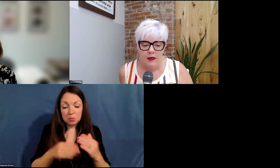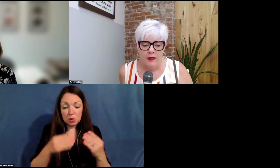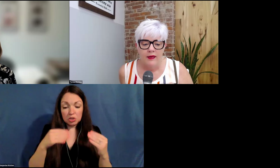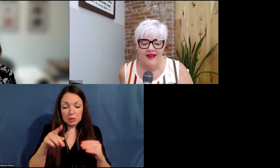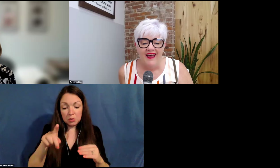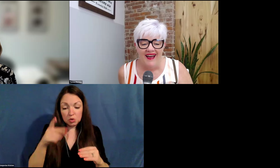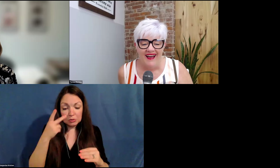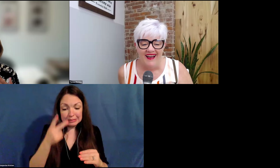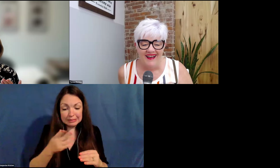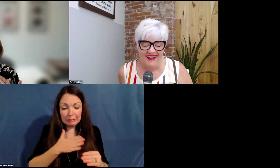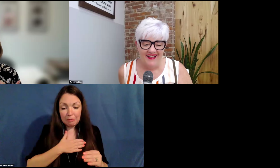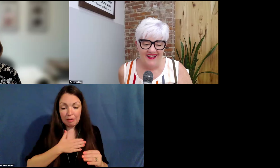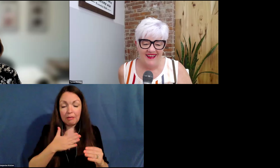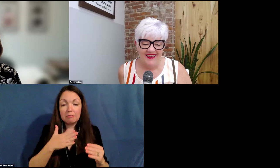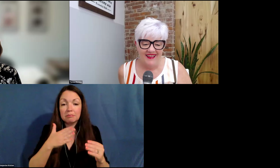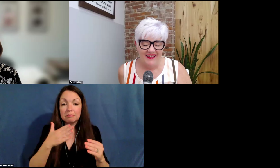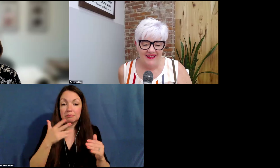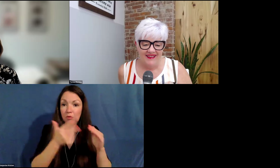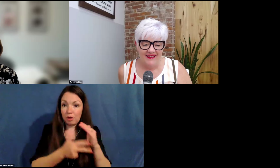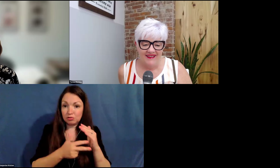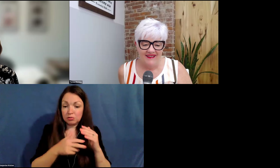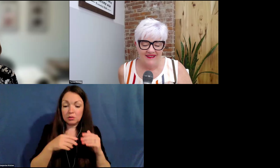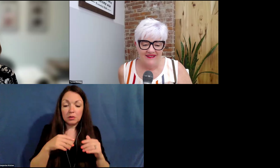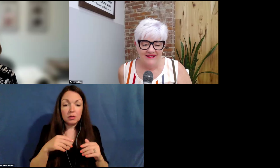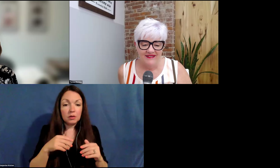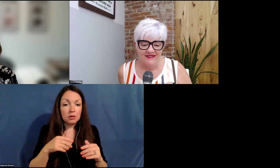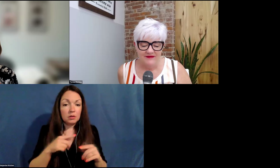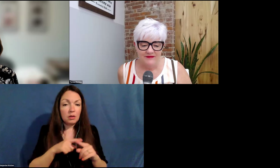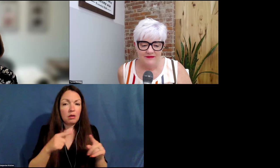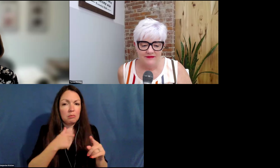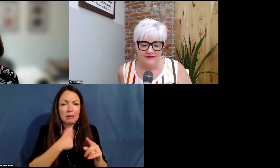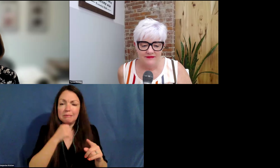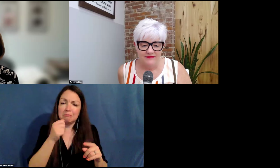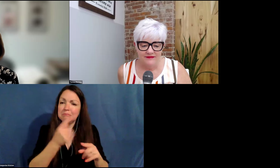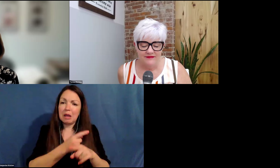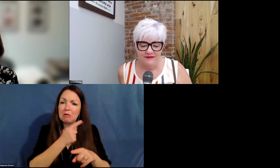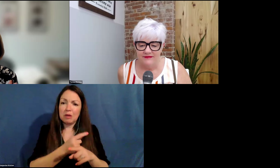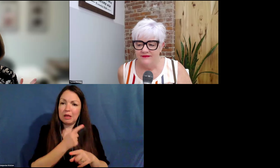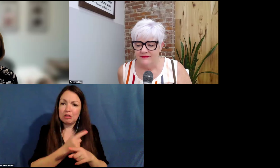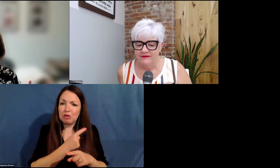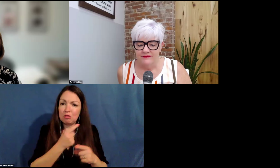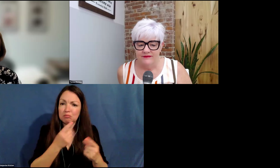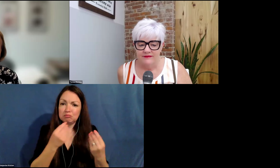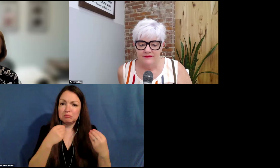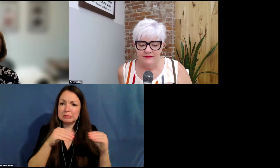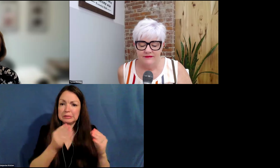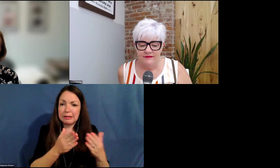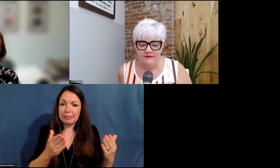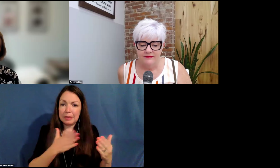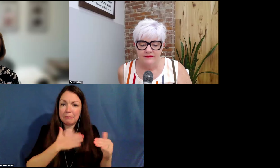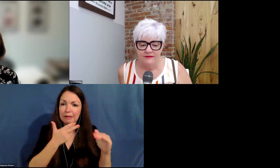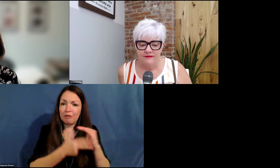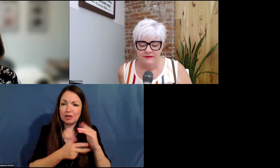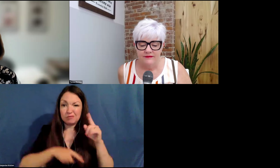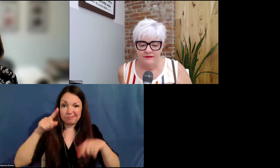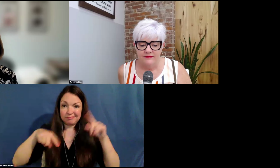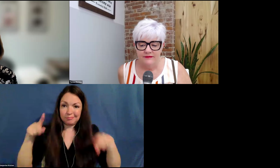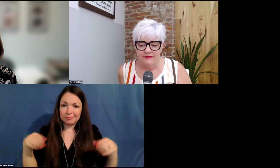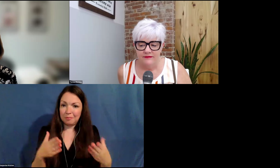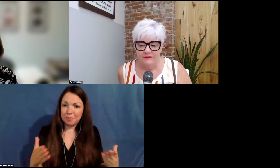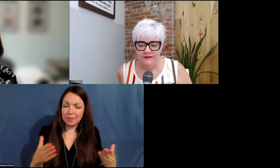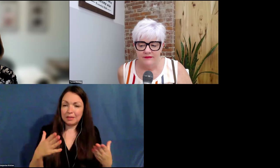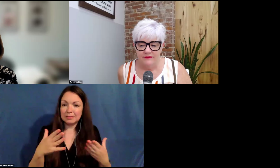garage. But the things I am not regularly in the business of selling the things in my garage, which are, litany of items